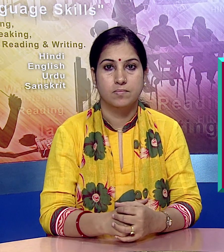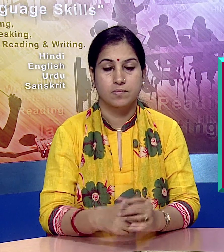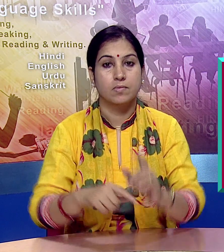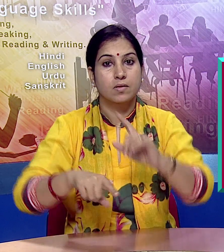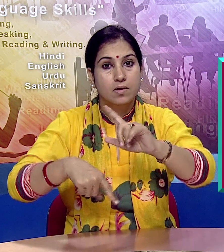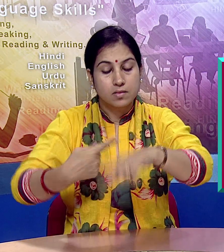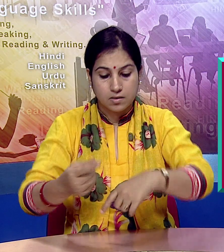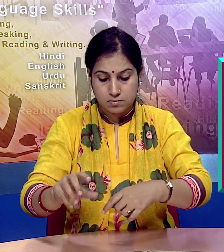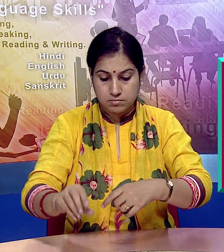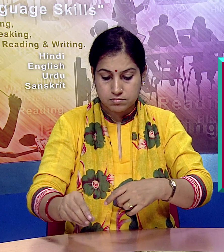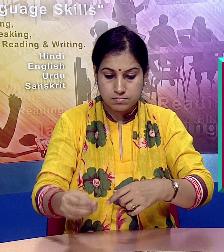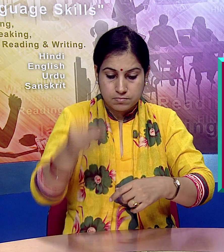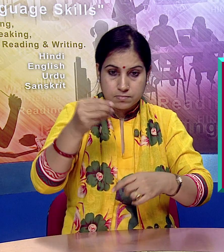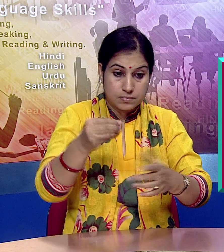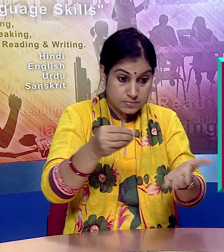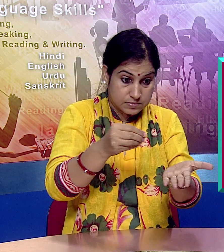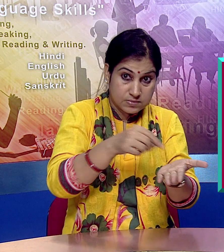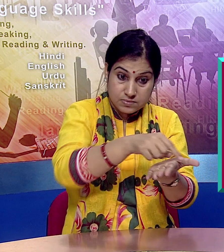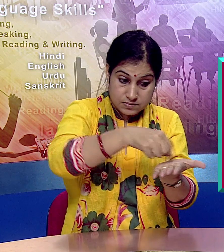And gently rub the stain